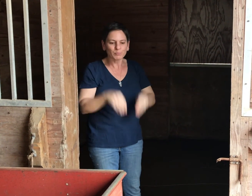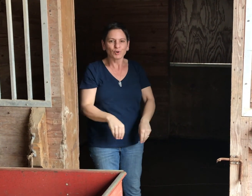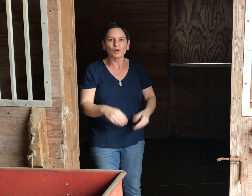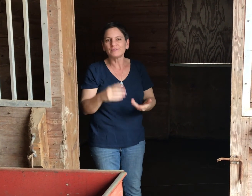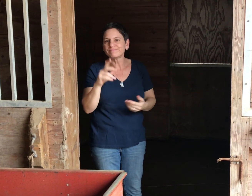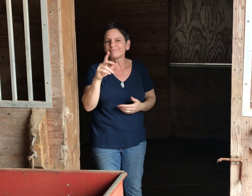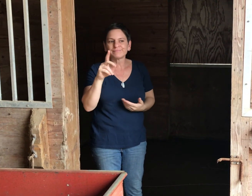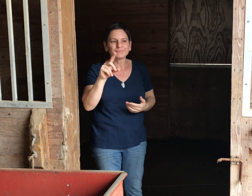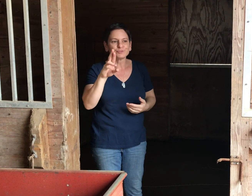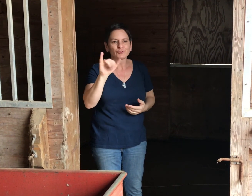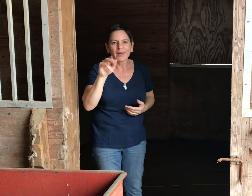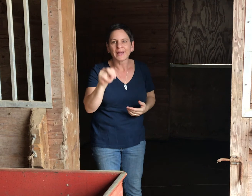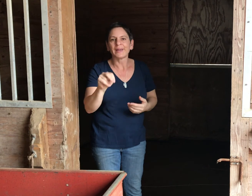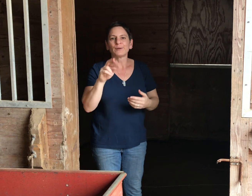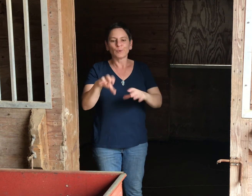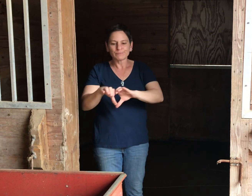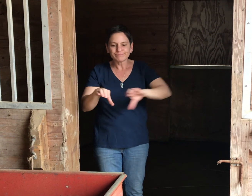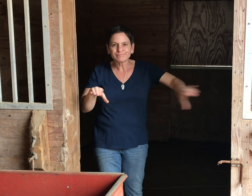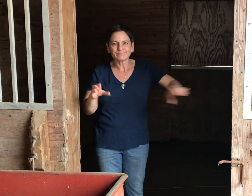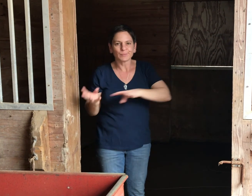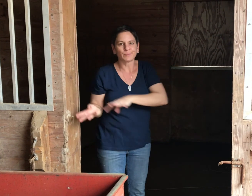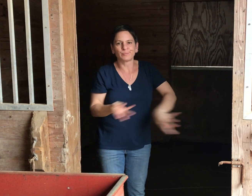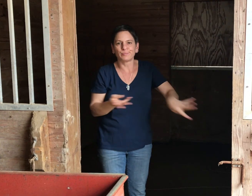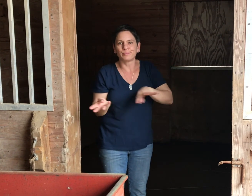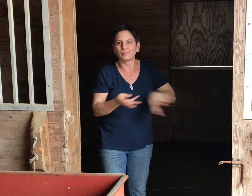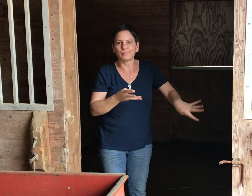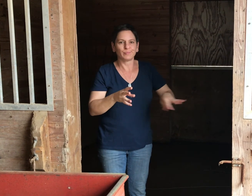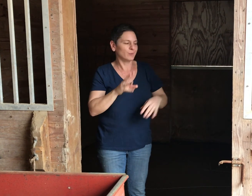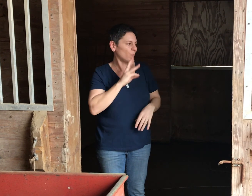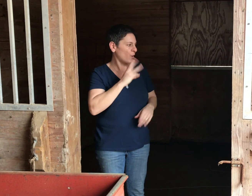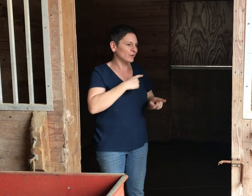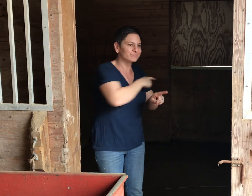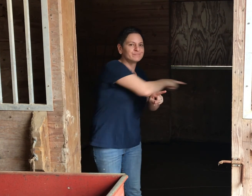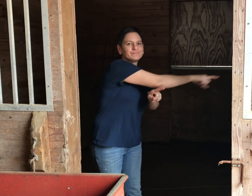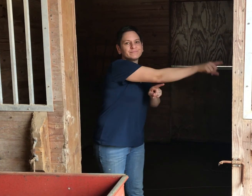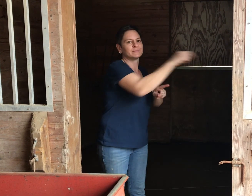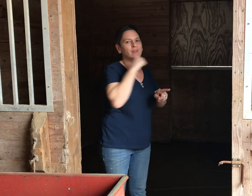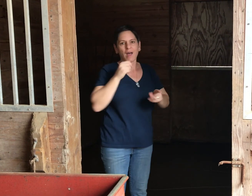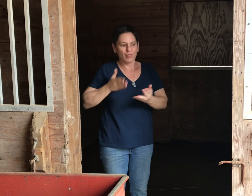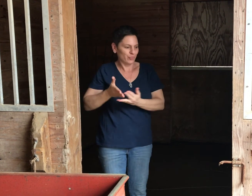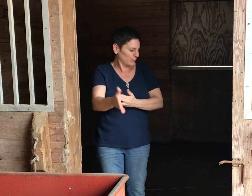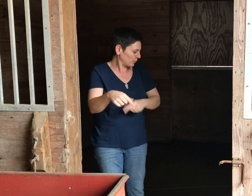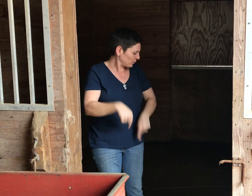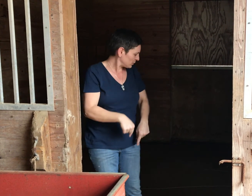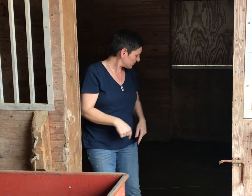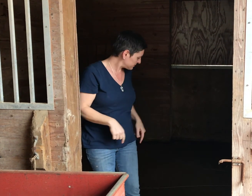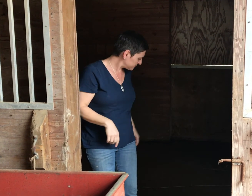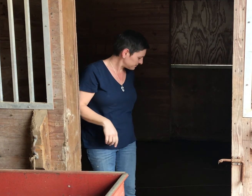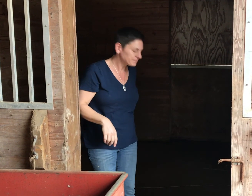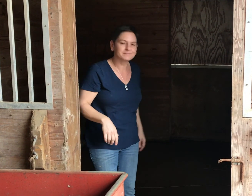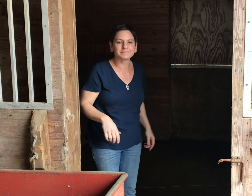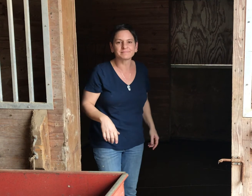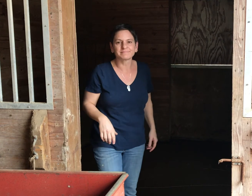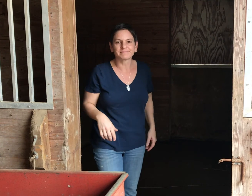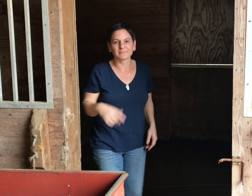redirect the water, maybe put in a drain and figure out some way of routing the water around the barn so it doesn't come in